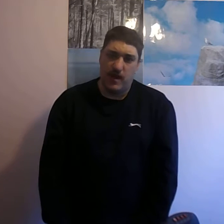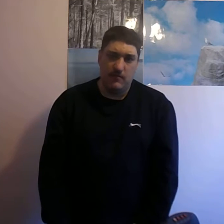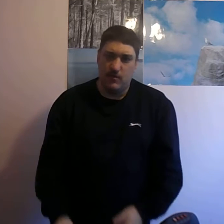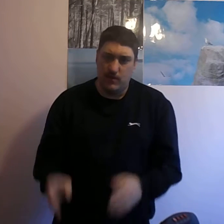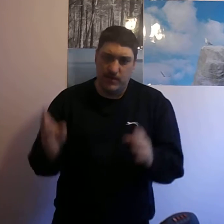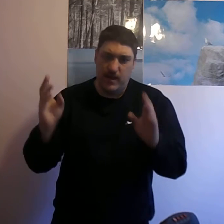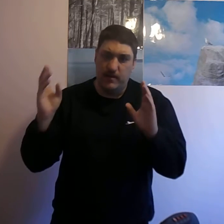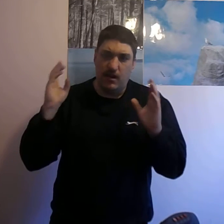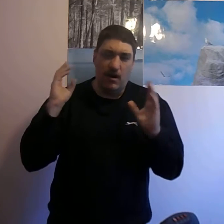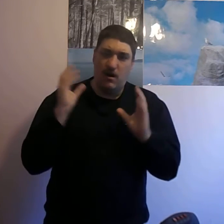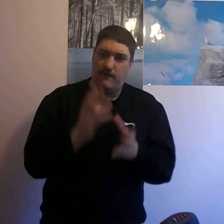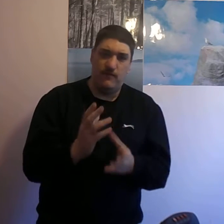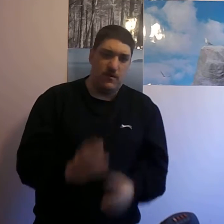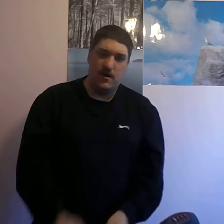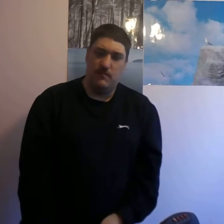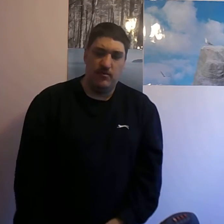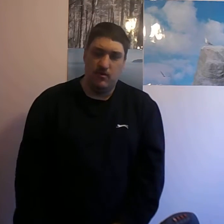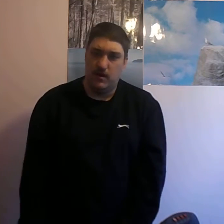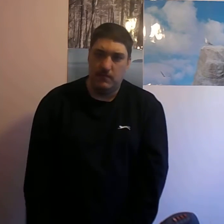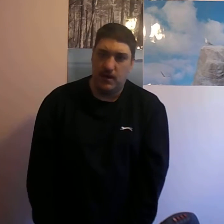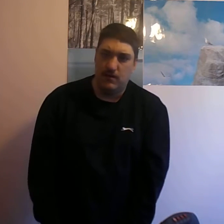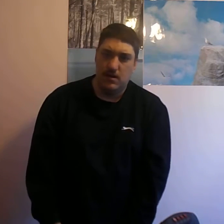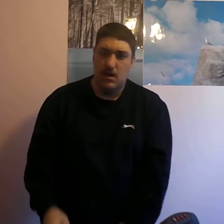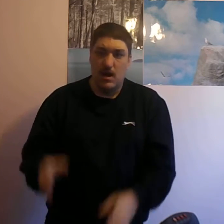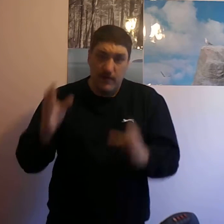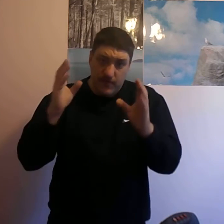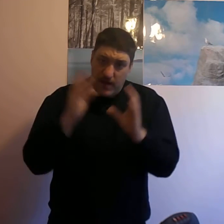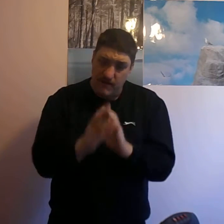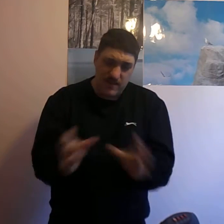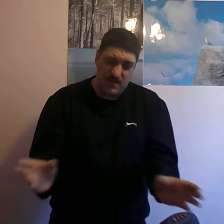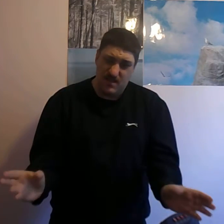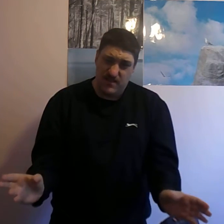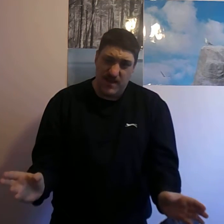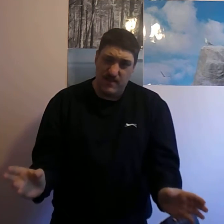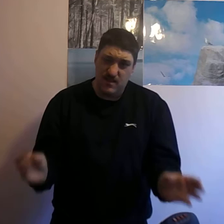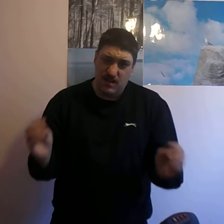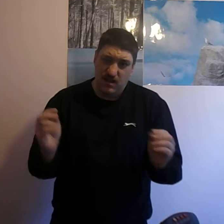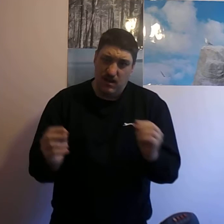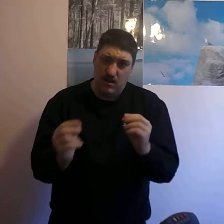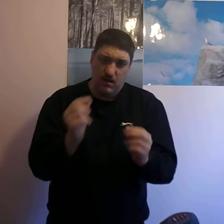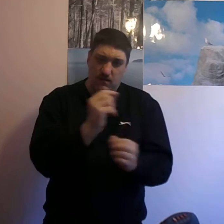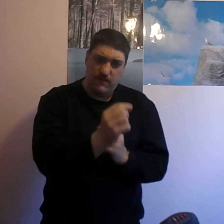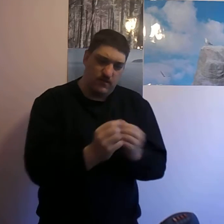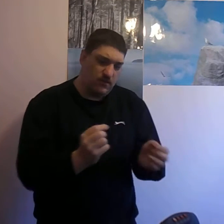to understand half of what I am talking about. There is a lot of sort of